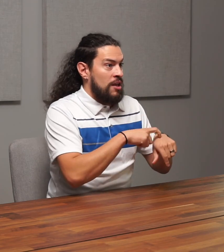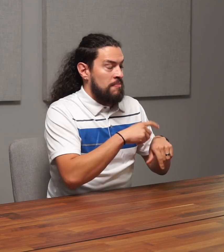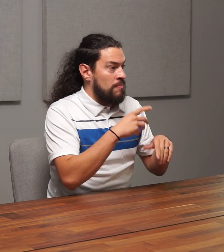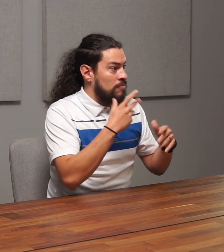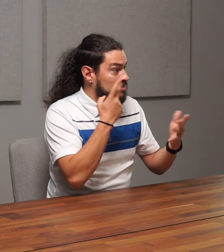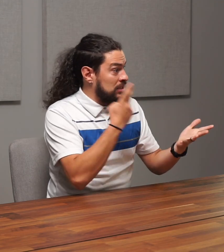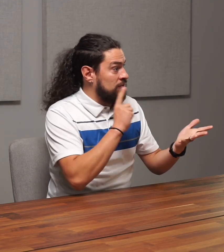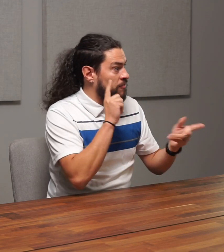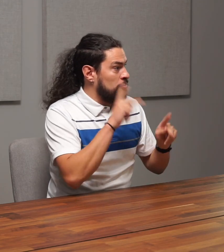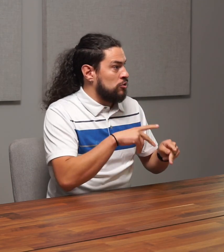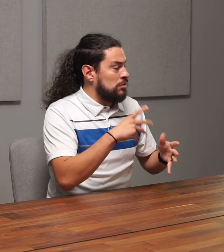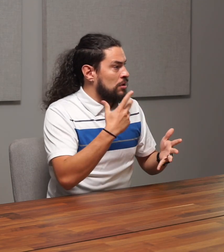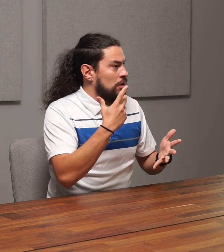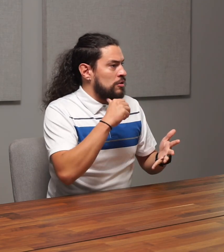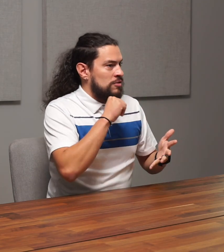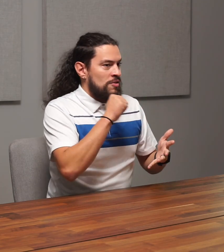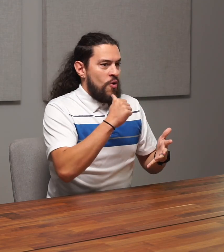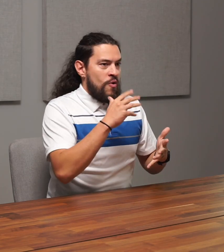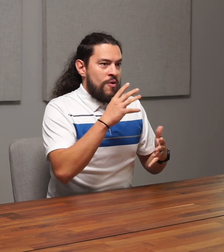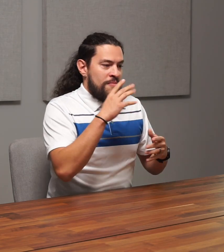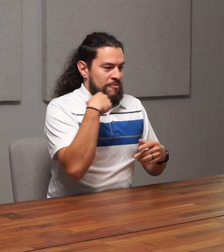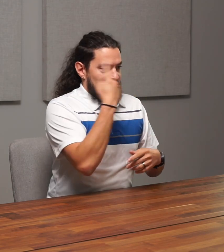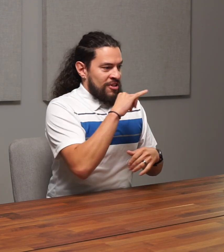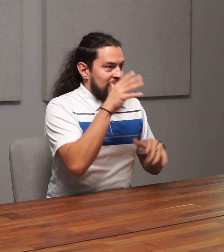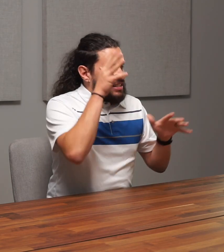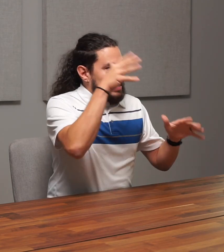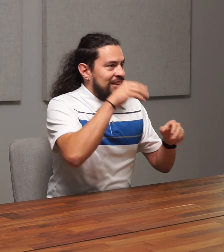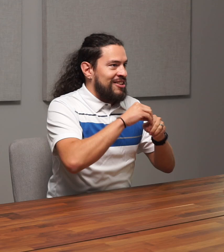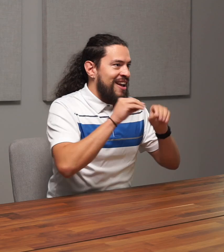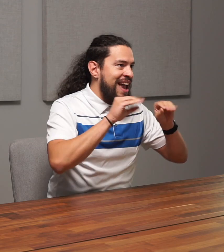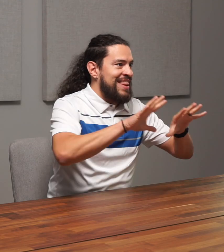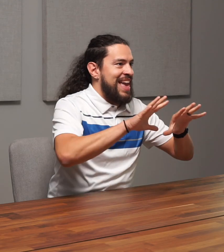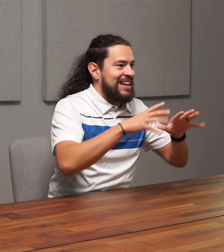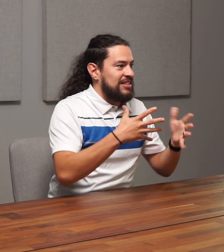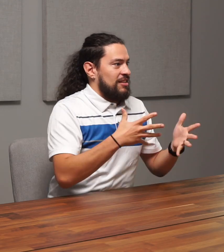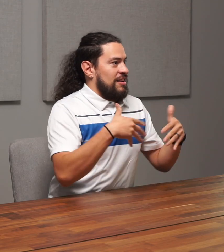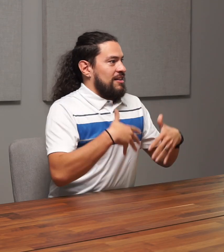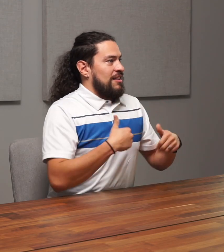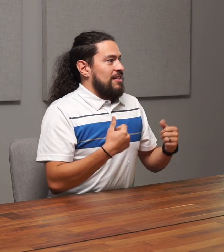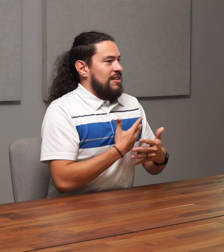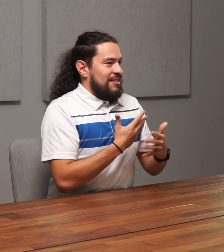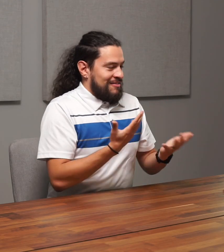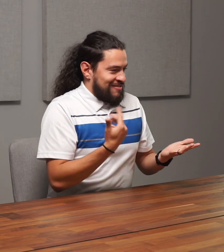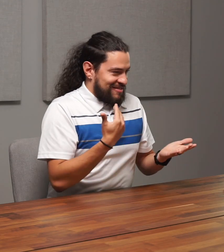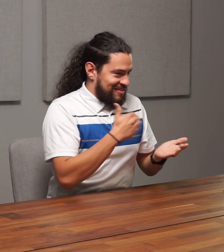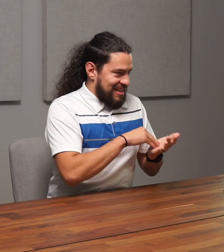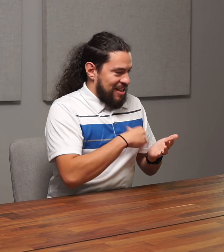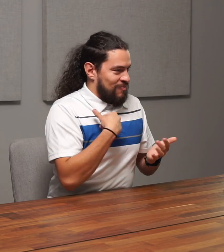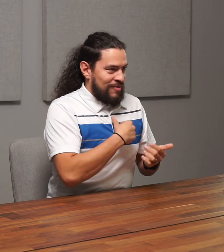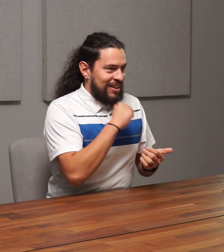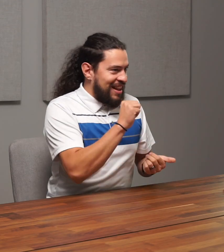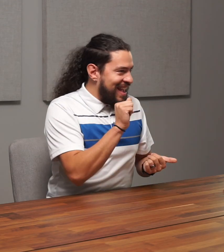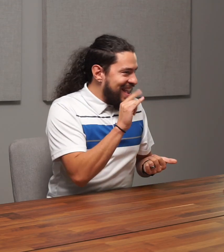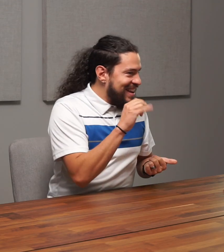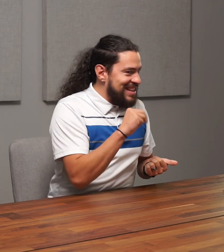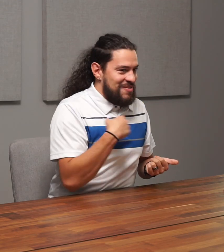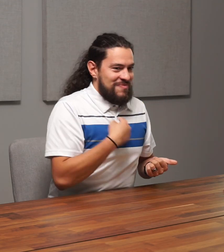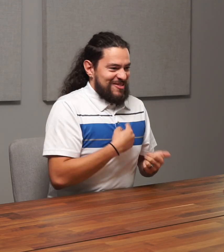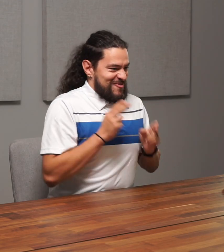so when i recommend hearing people try to connect with deaf people often i get met with a lot of people